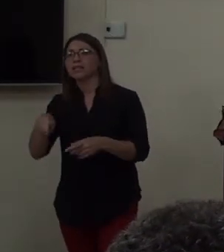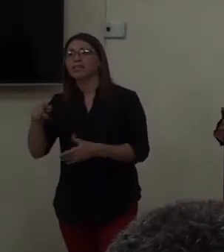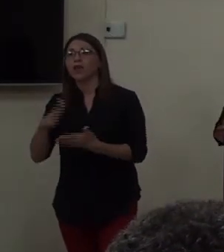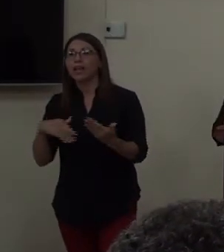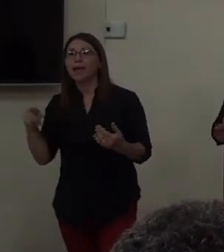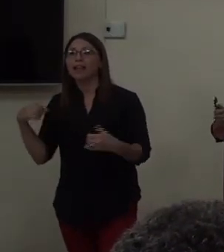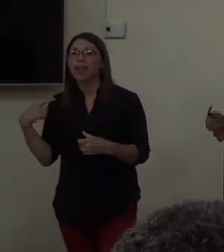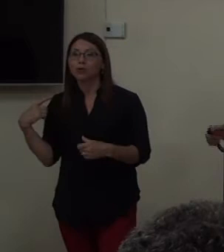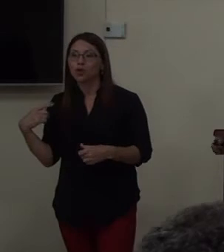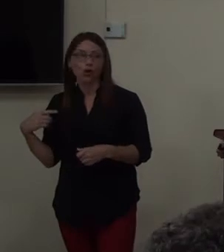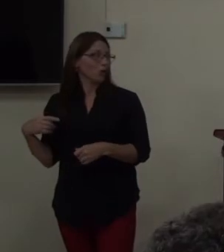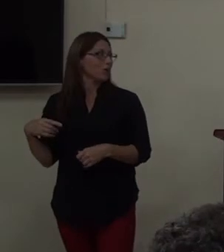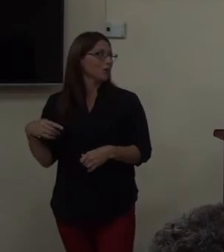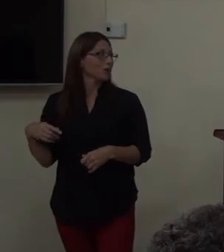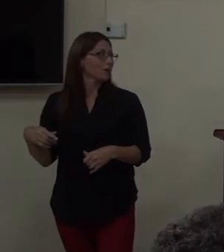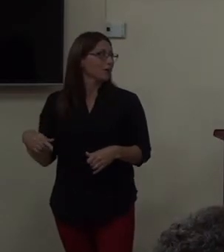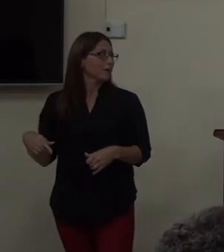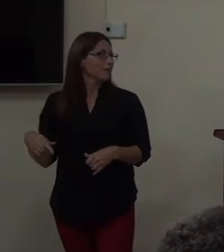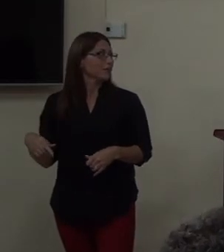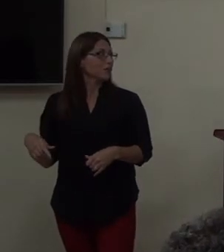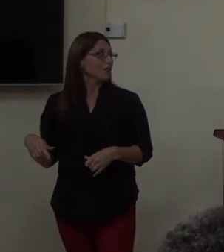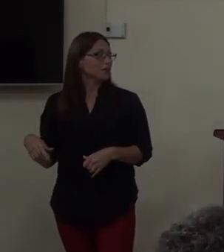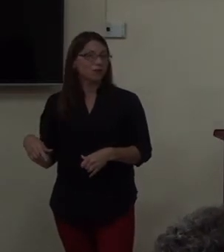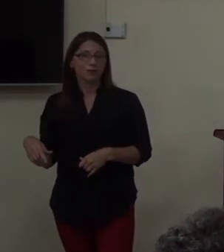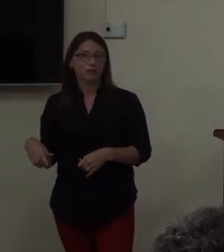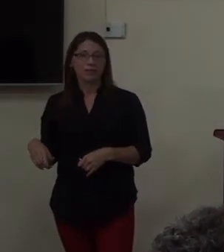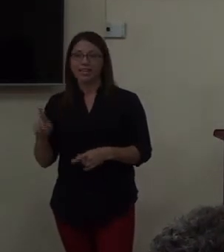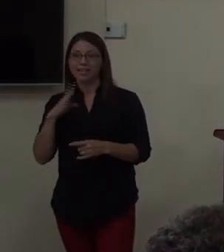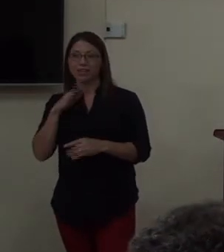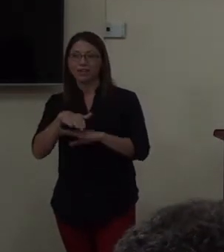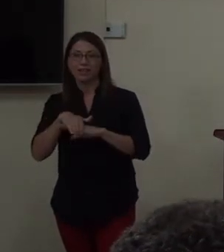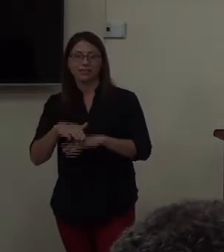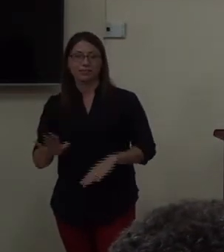there are more than 6 linguistic communities in Costa Rica in danger.